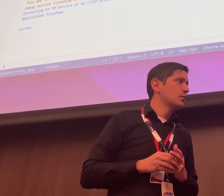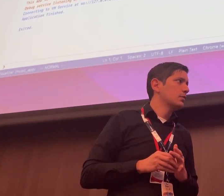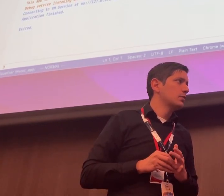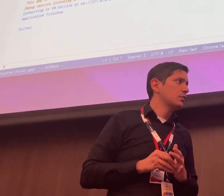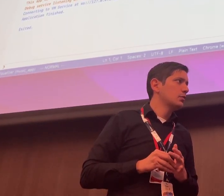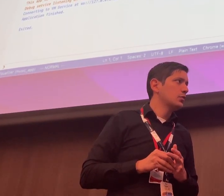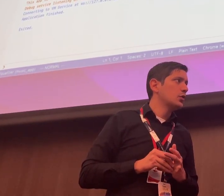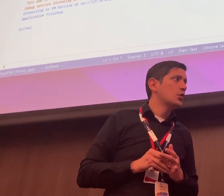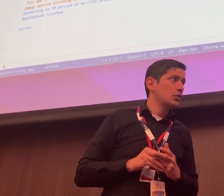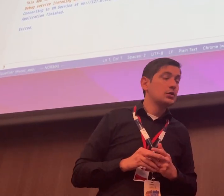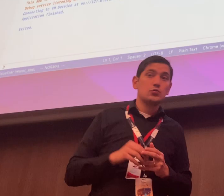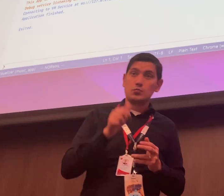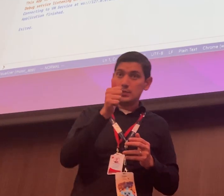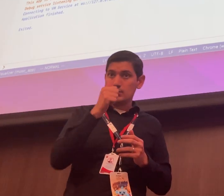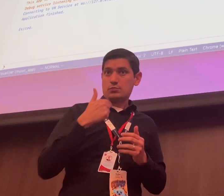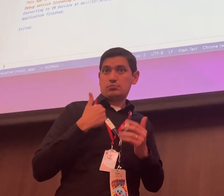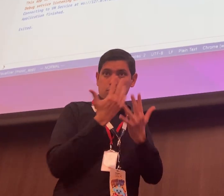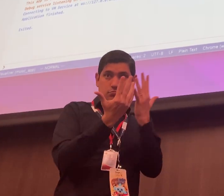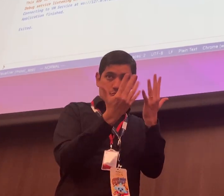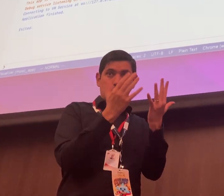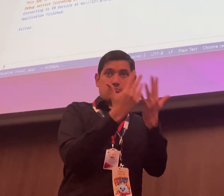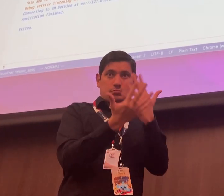Can I choose the audio output?